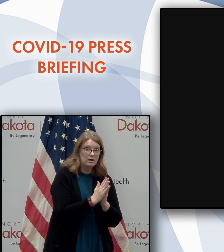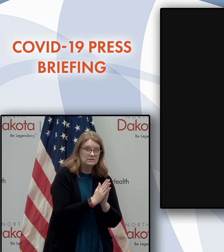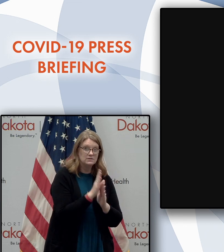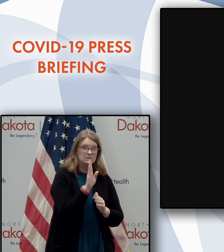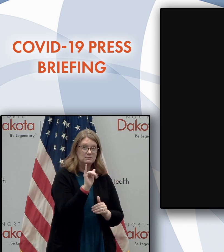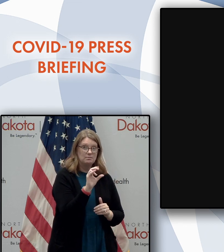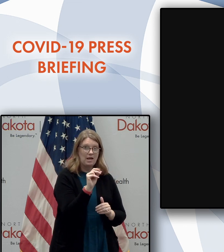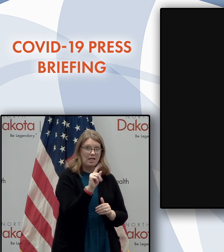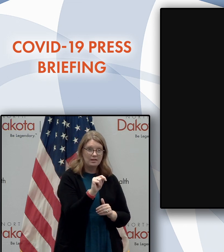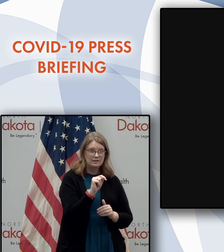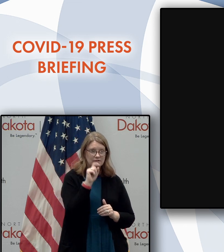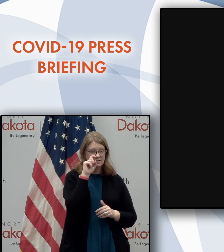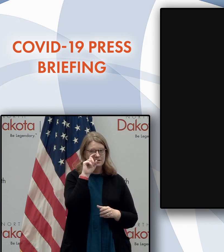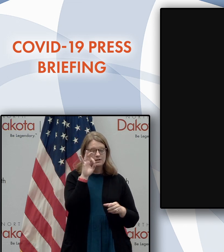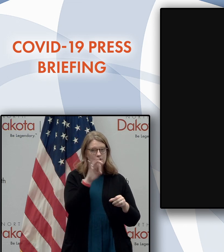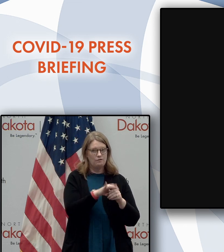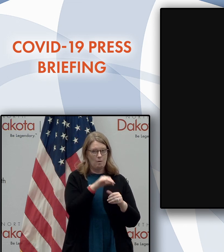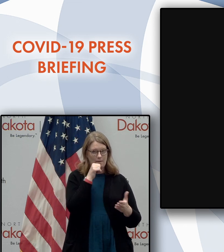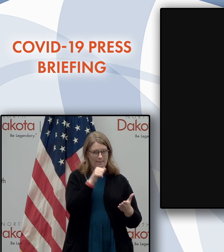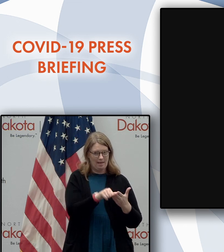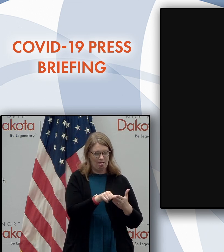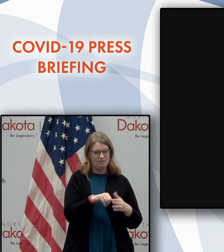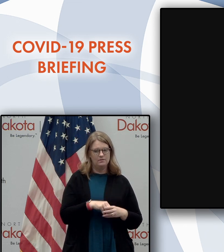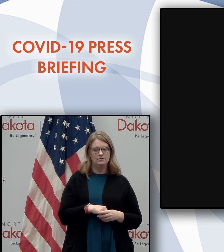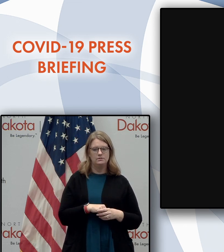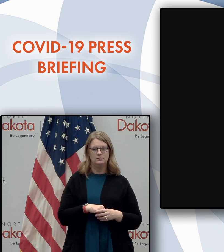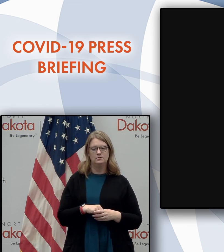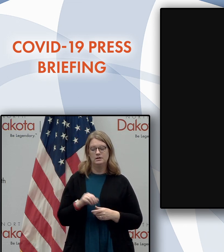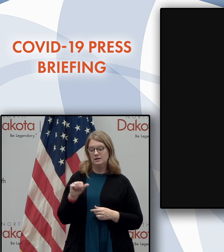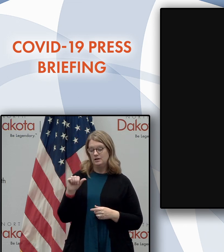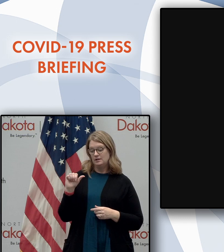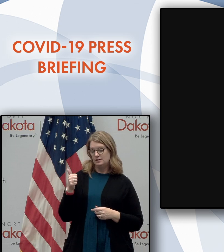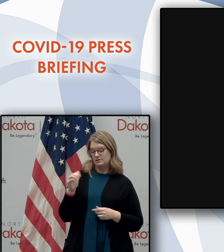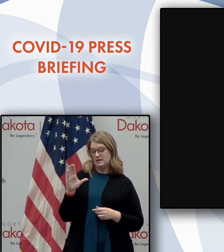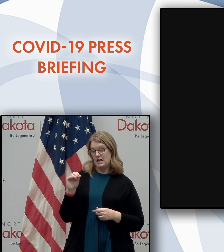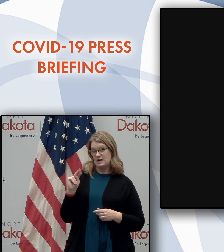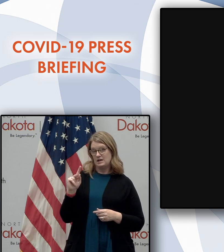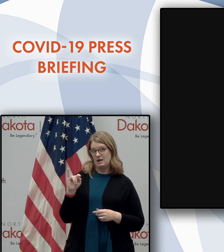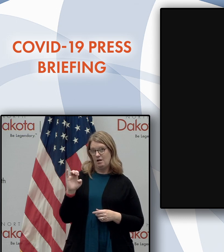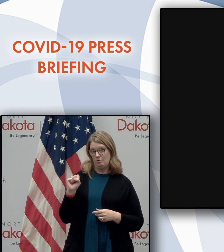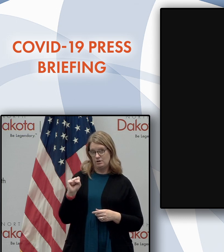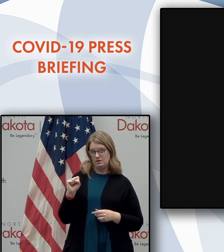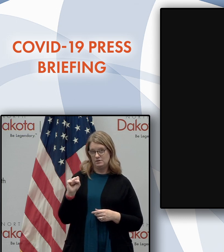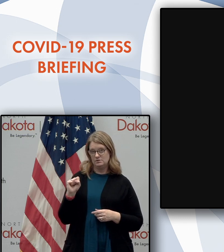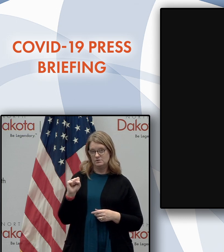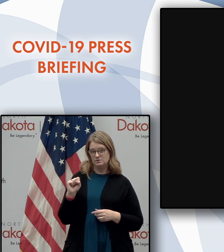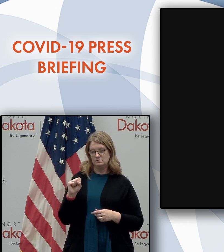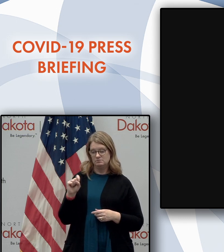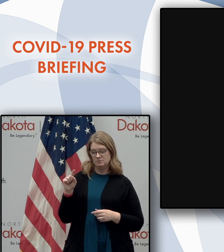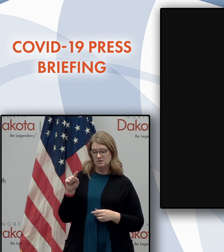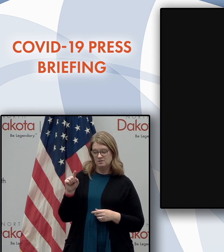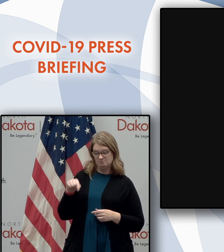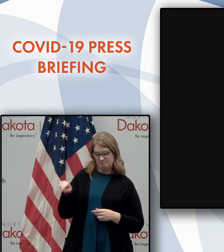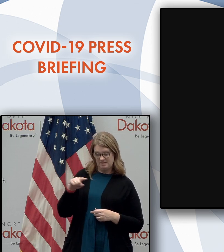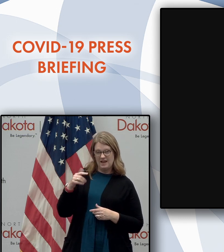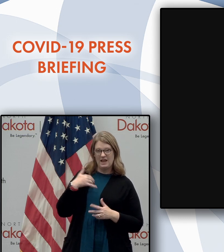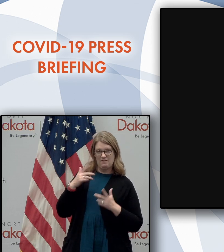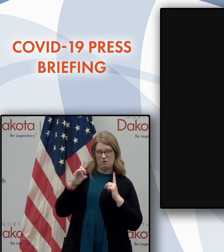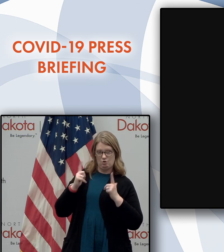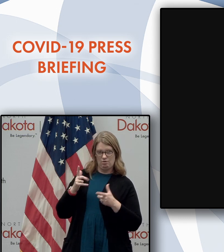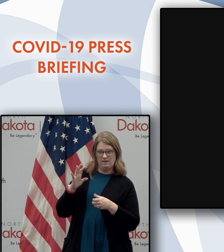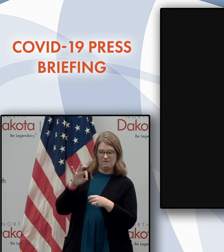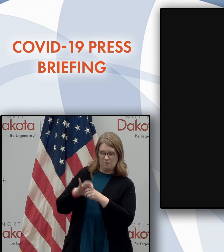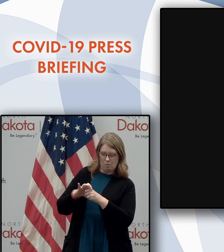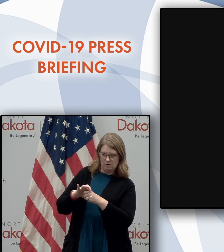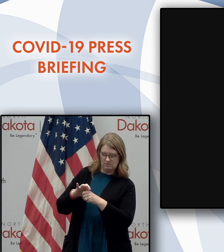vote by mail. We have 10 counties that'll have early voting places.